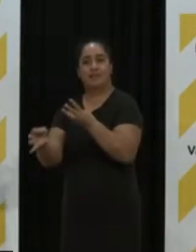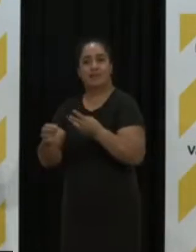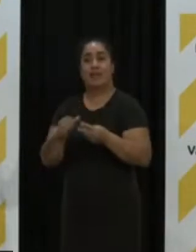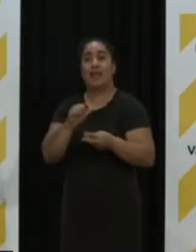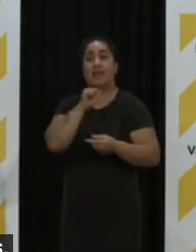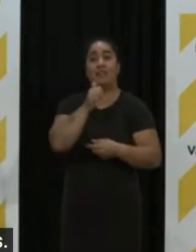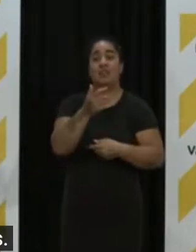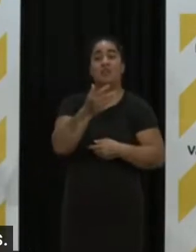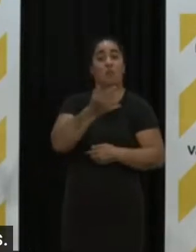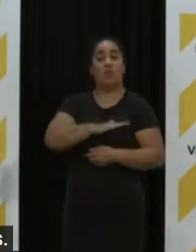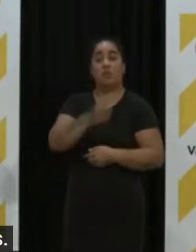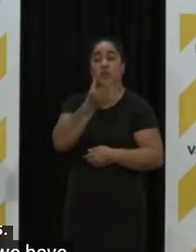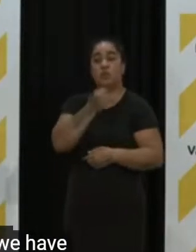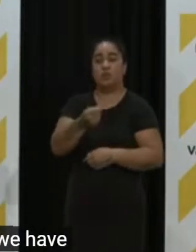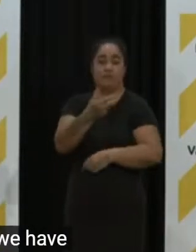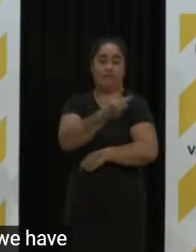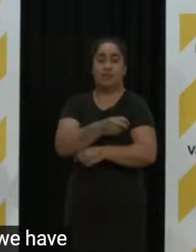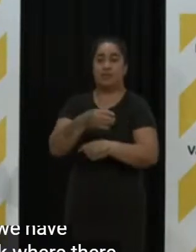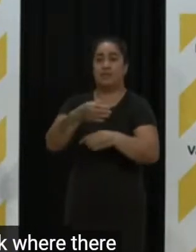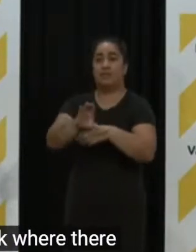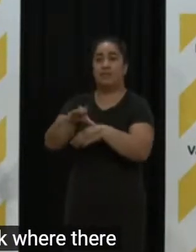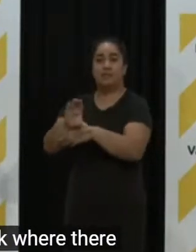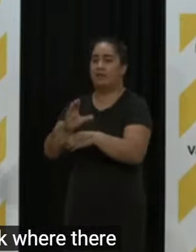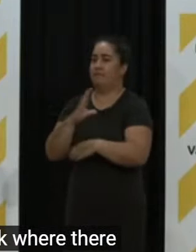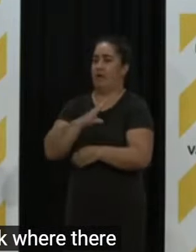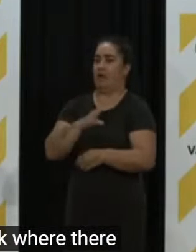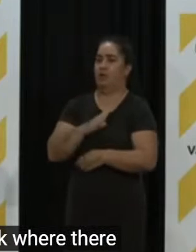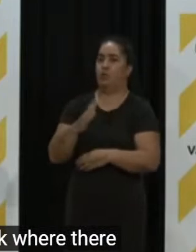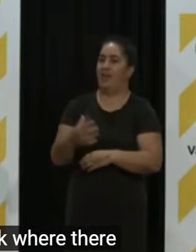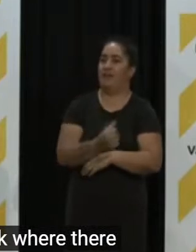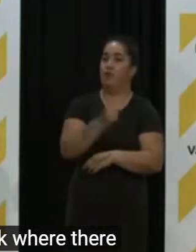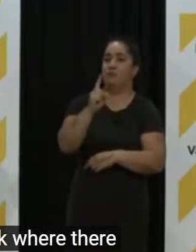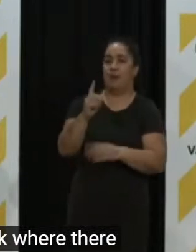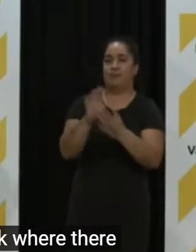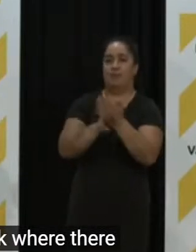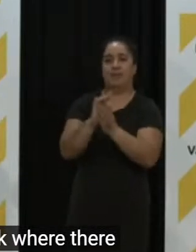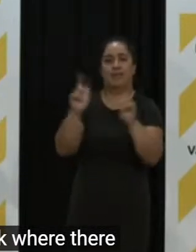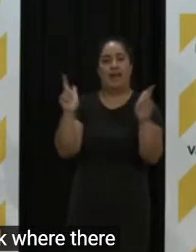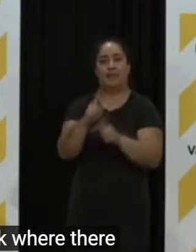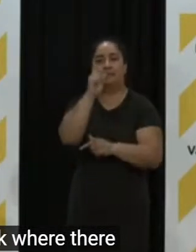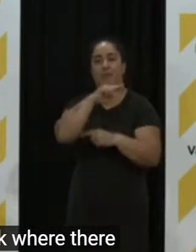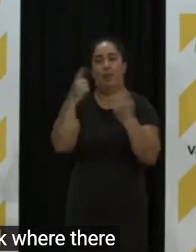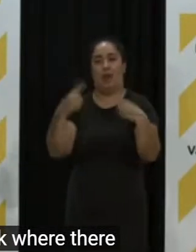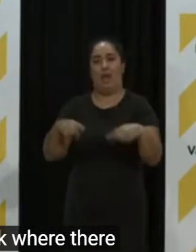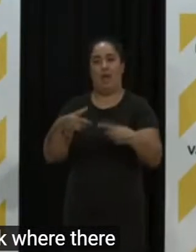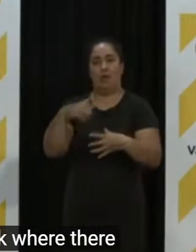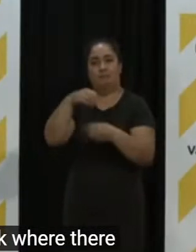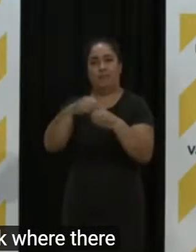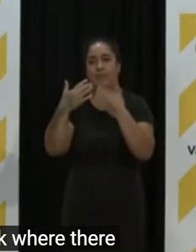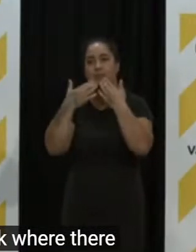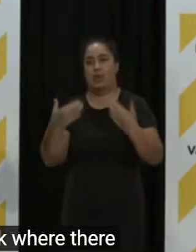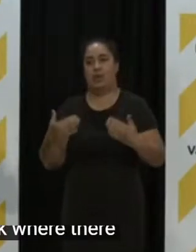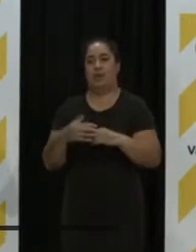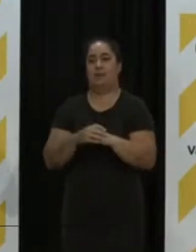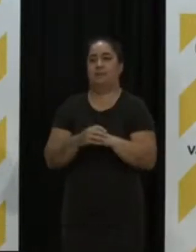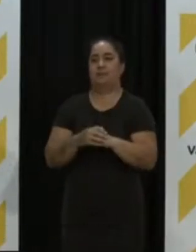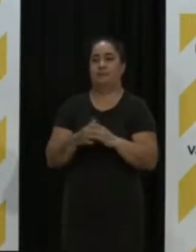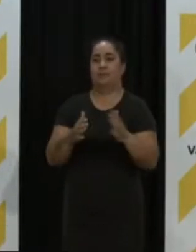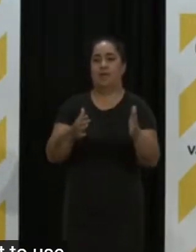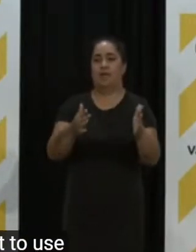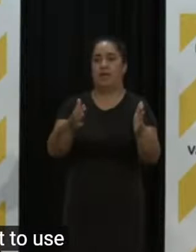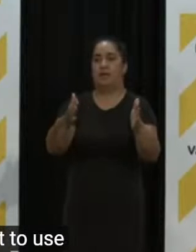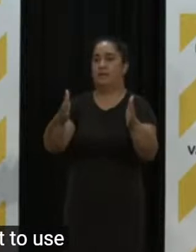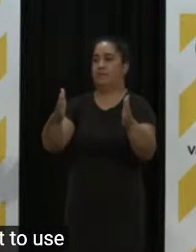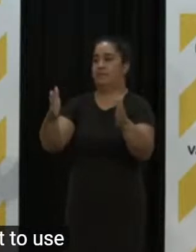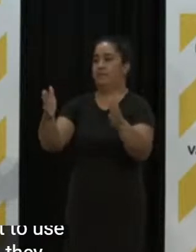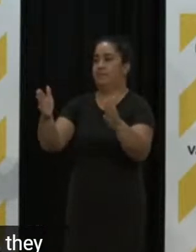vaccine certificates, then they don't have to, but the gathering limits will be lower as a result. Can I just ask you about Auckland? I'll just kind of scan